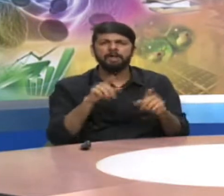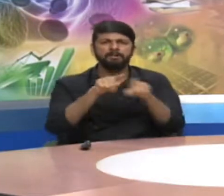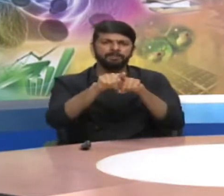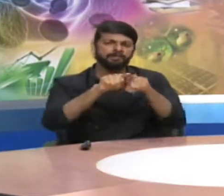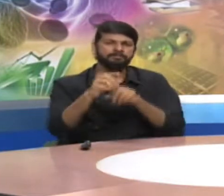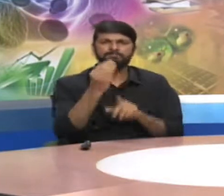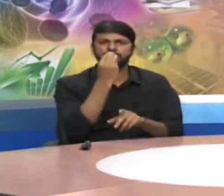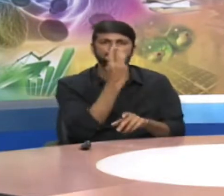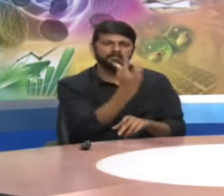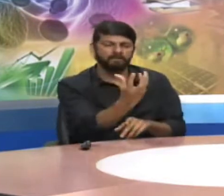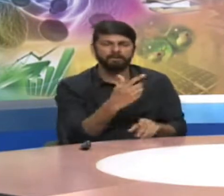Tempt,